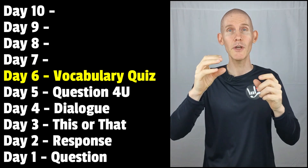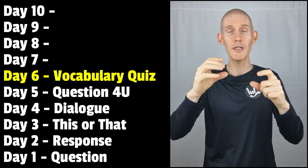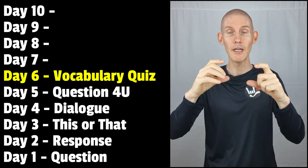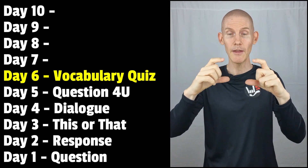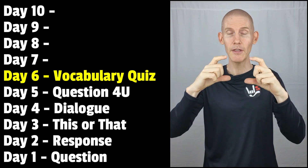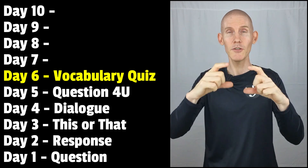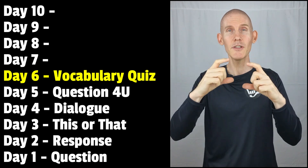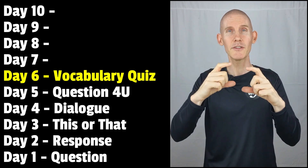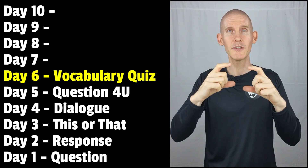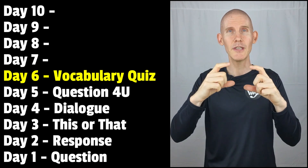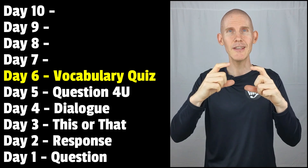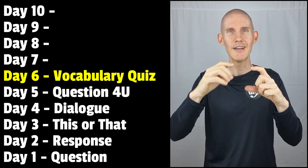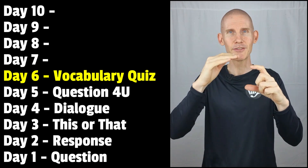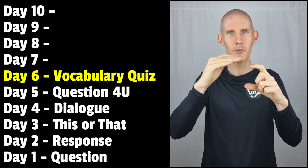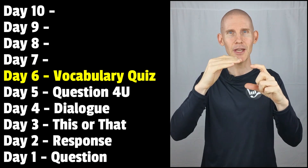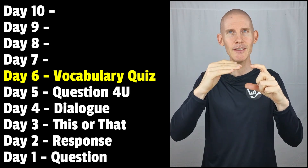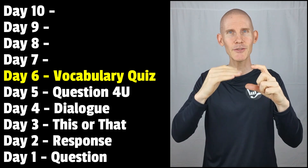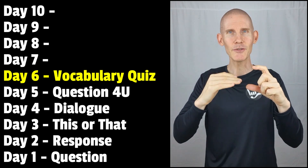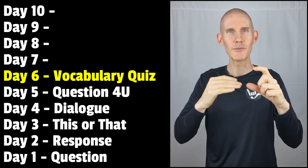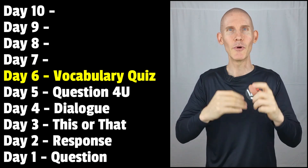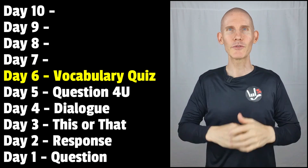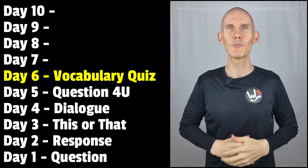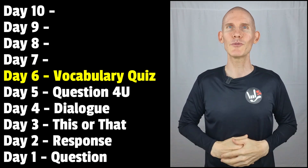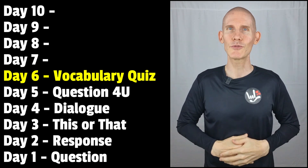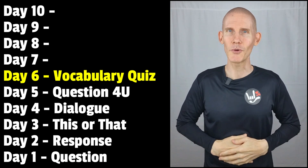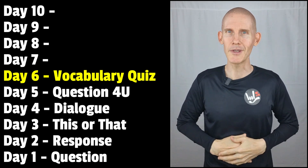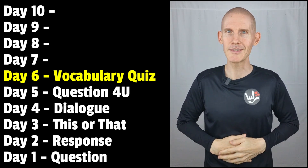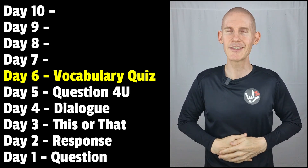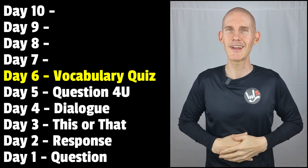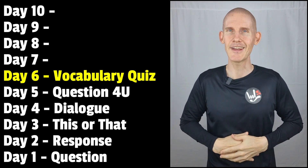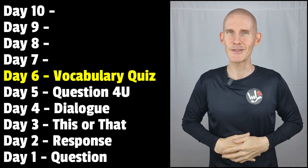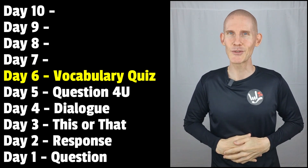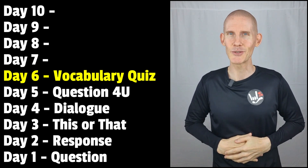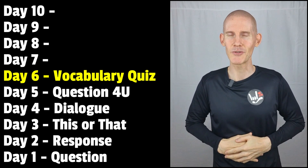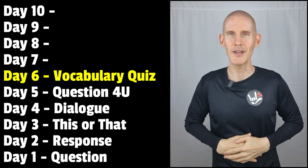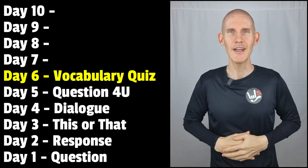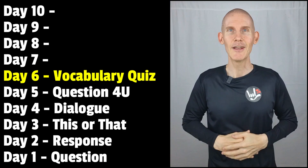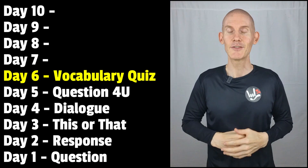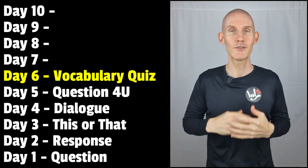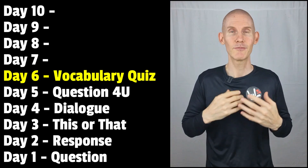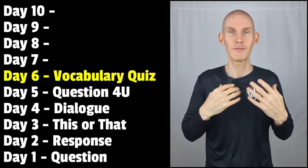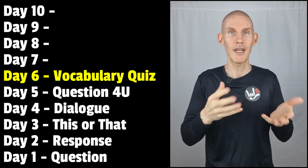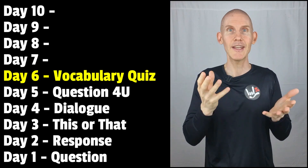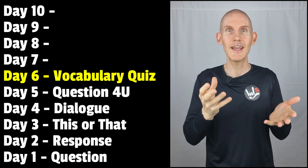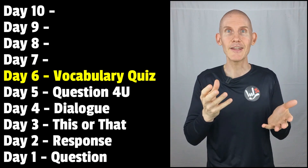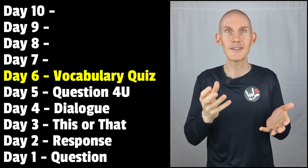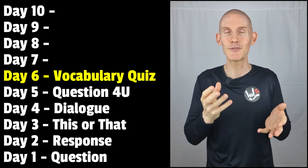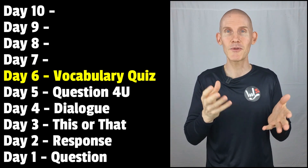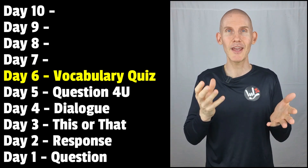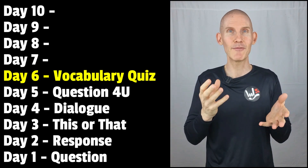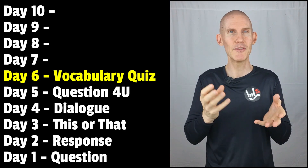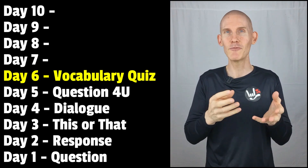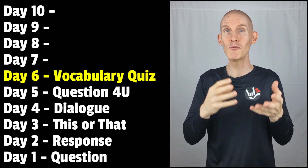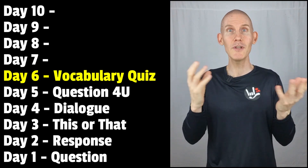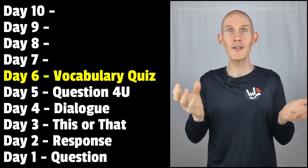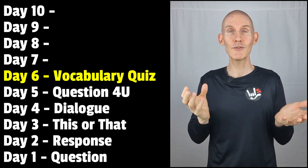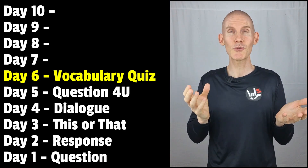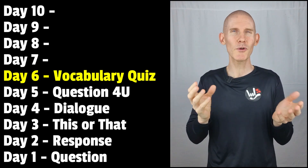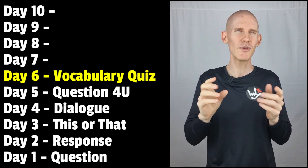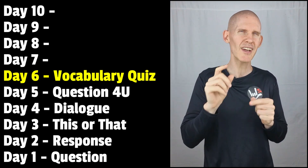signing. Then you're going to see some answers, multiple choice answers, right? take a guess. It's okay. If you're really unsure, if you kind of